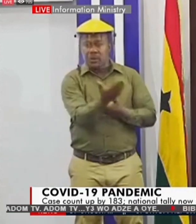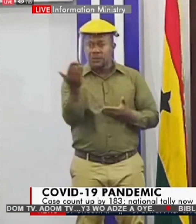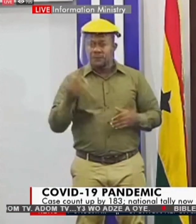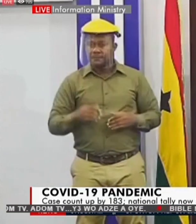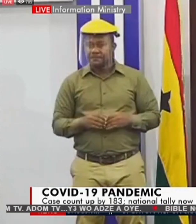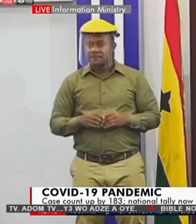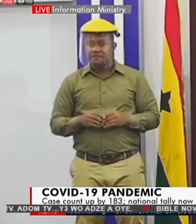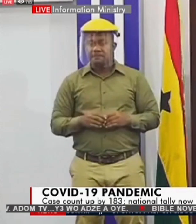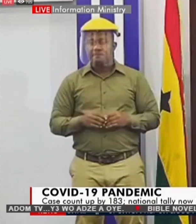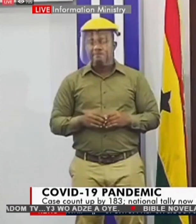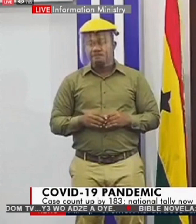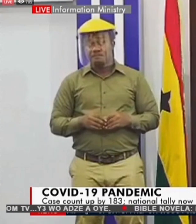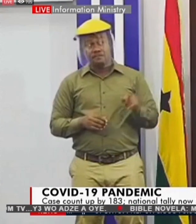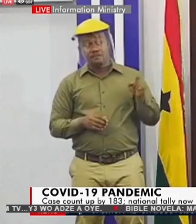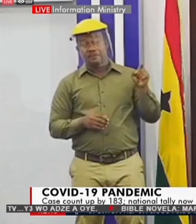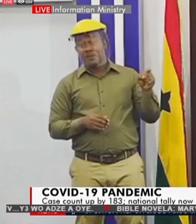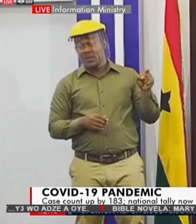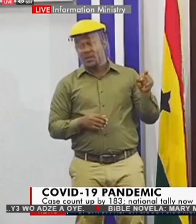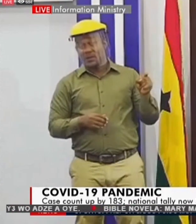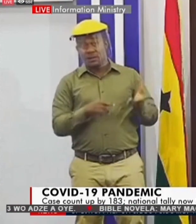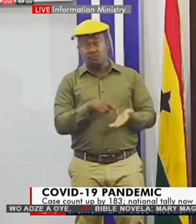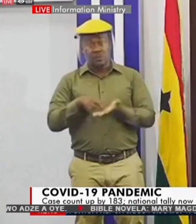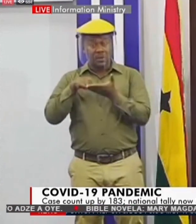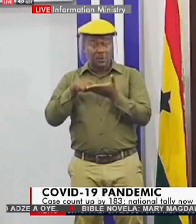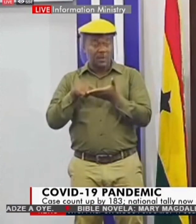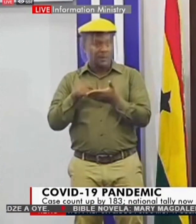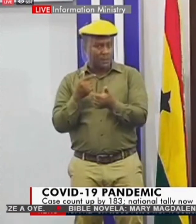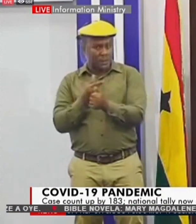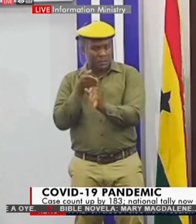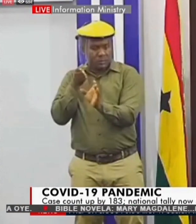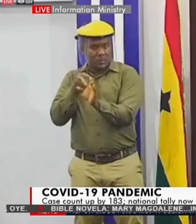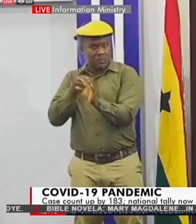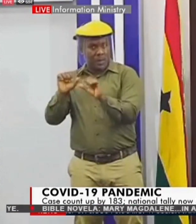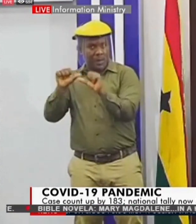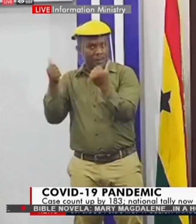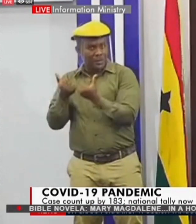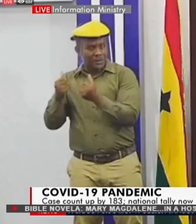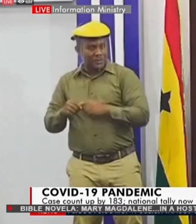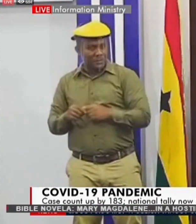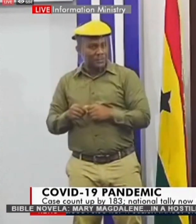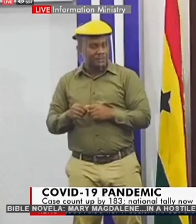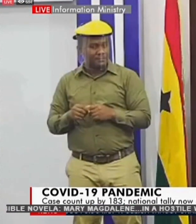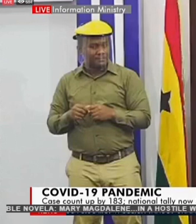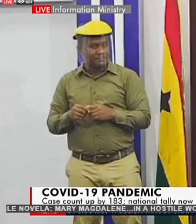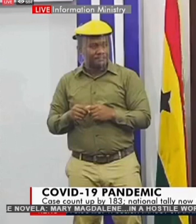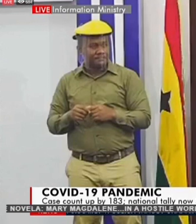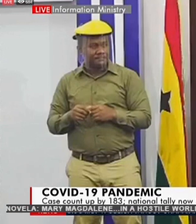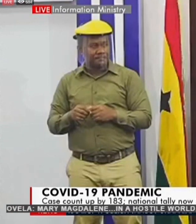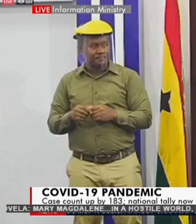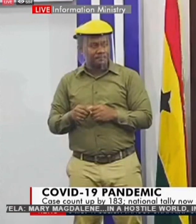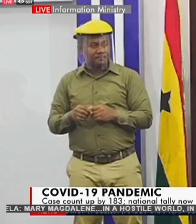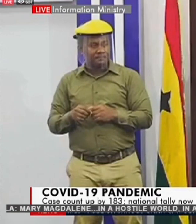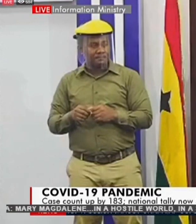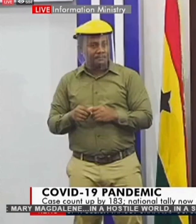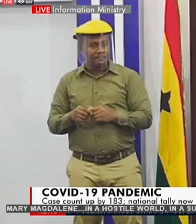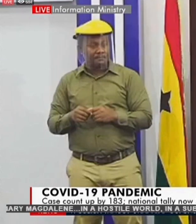I'm here to say on behalf of the Ghana Psychological Association to have interaction